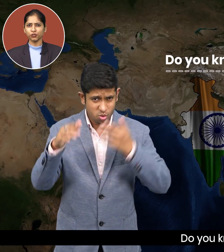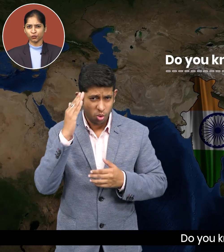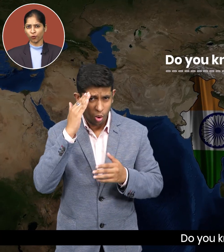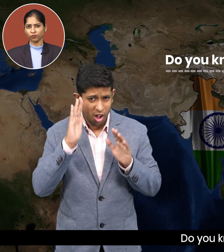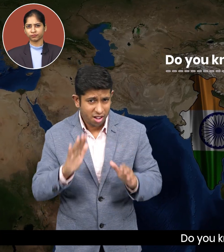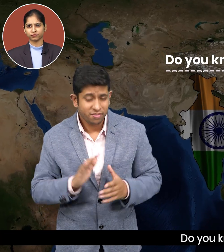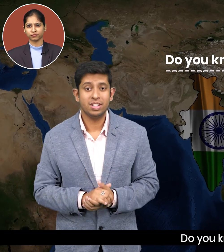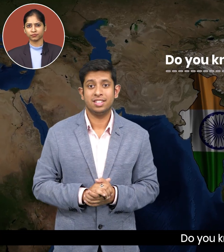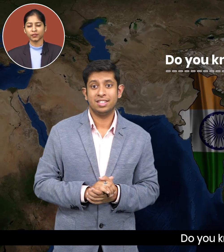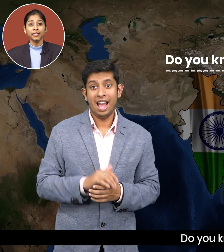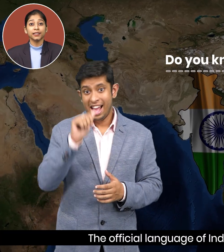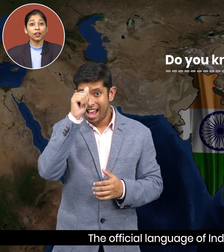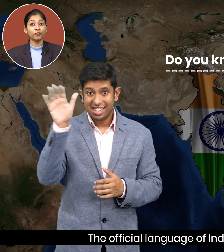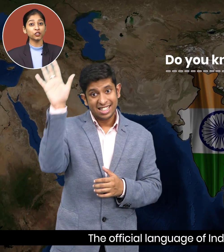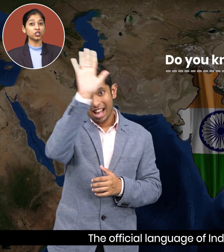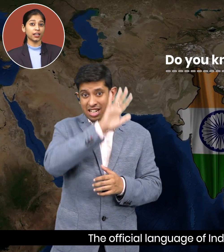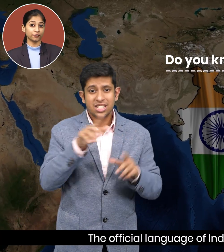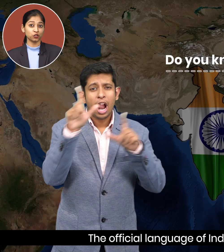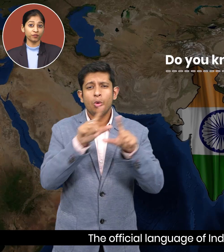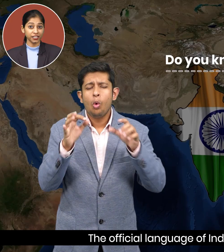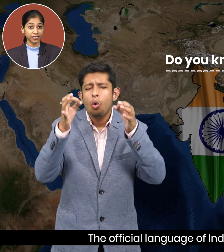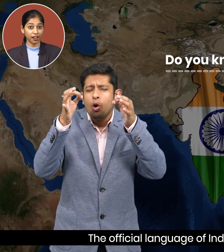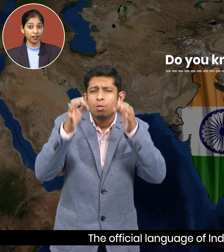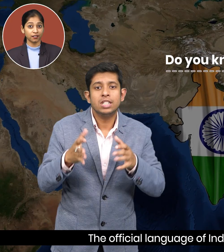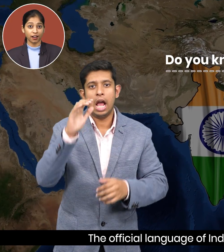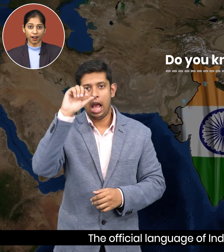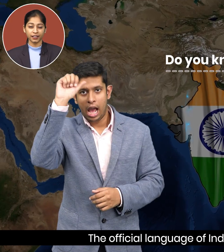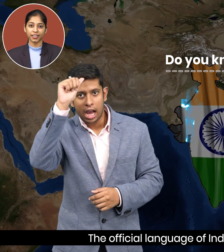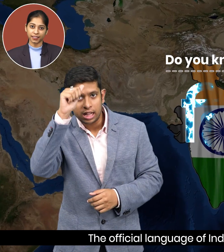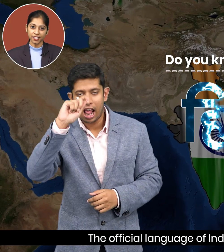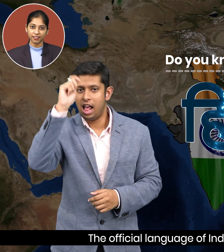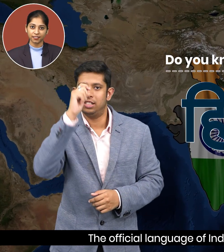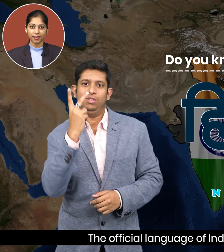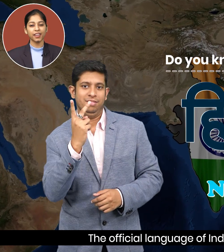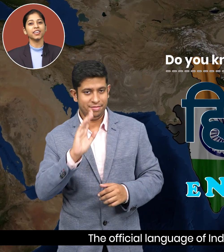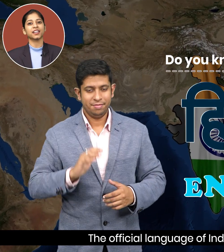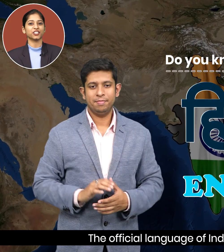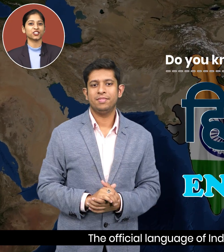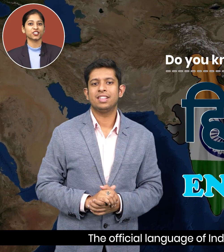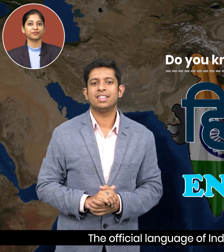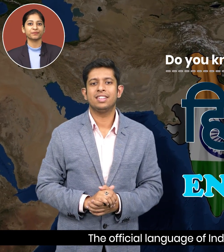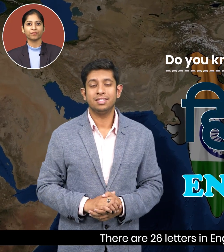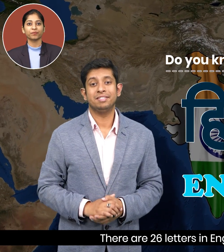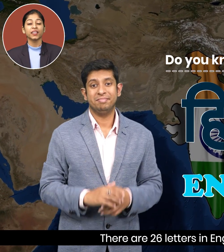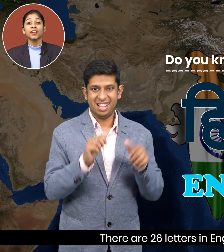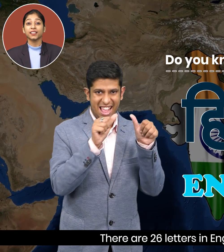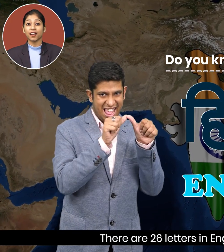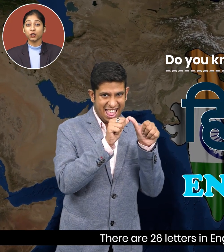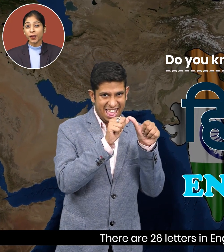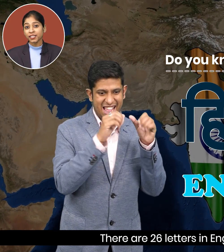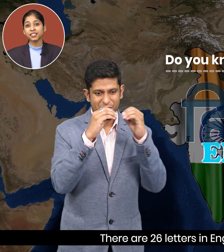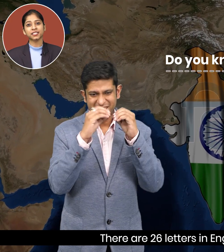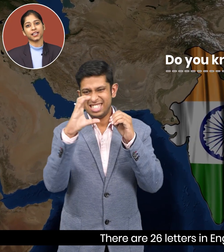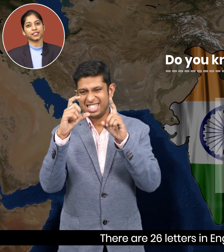Do you know? The official language of India are Hindi and English. There